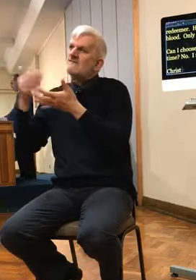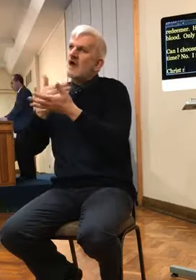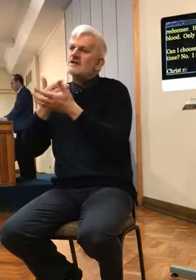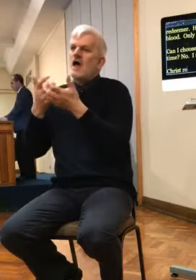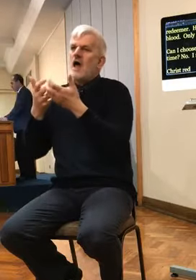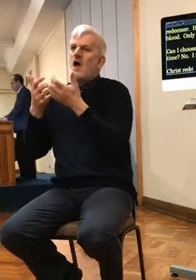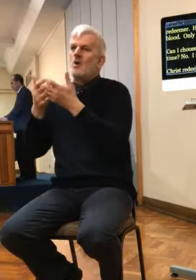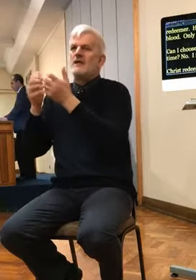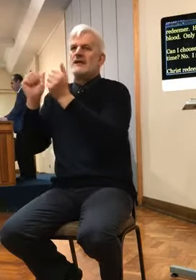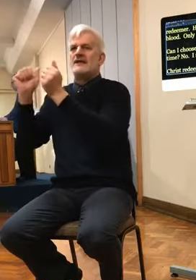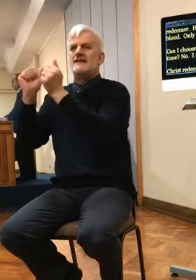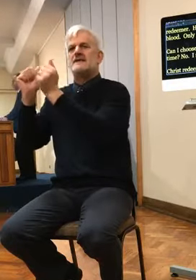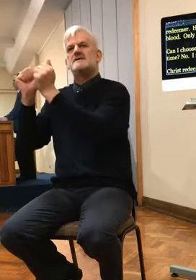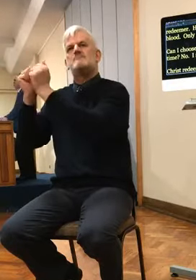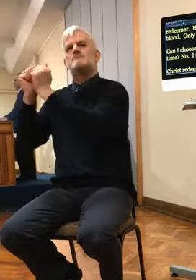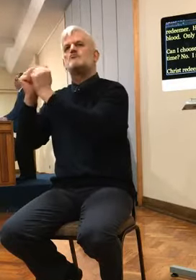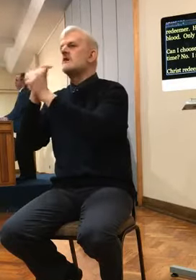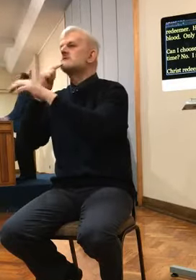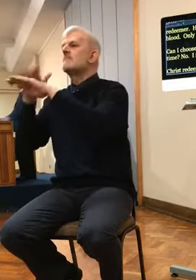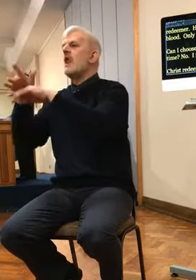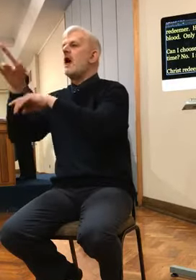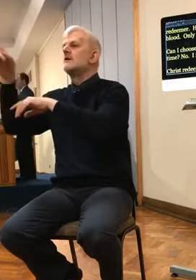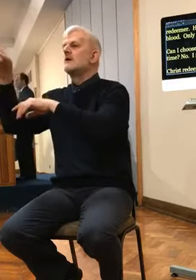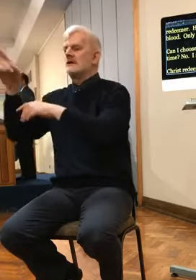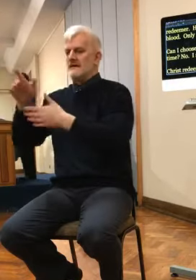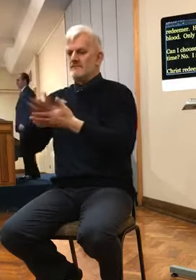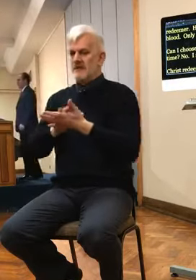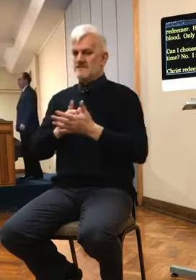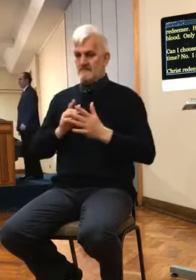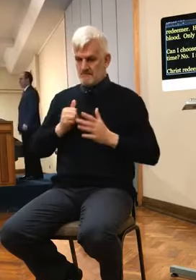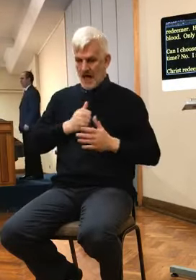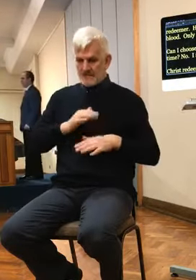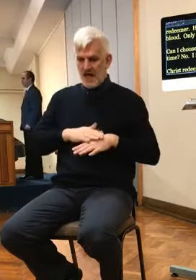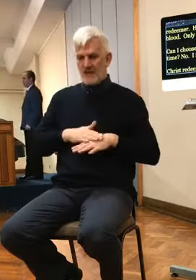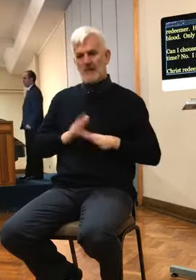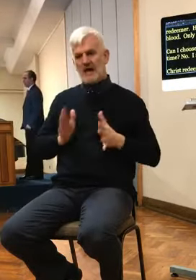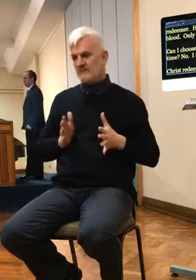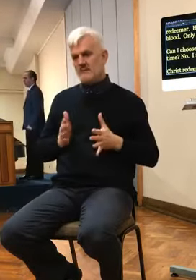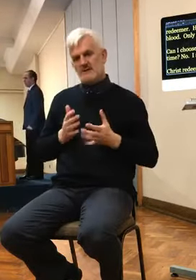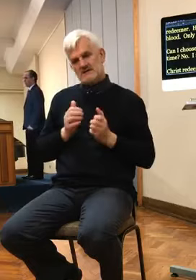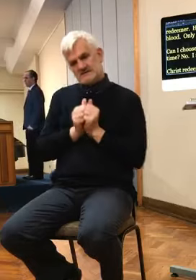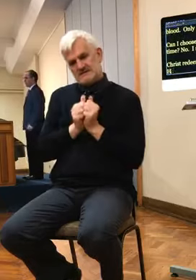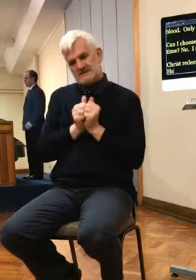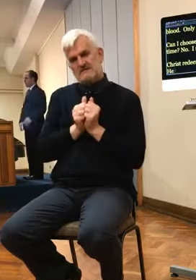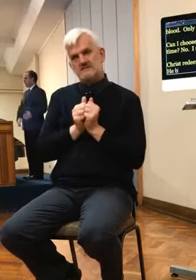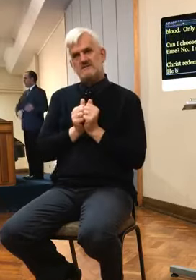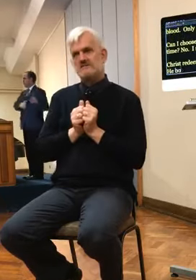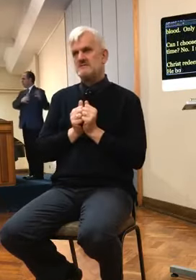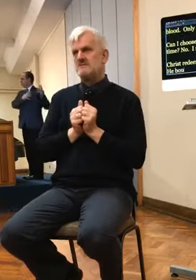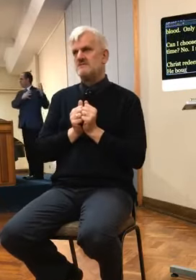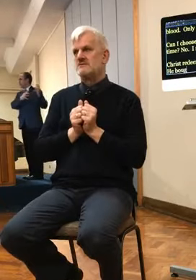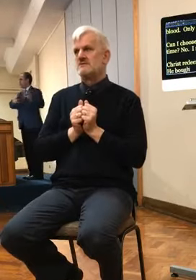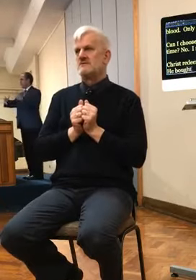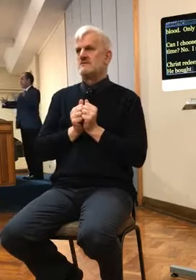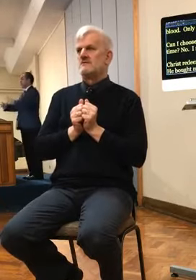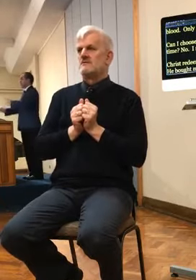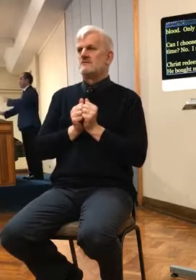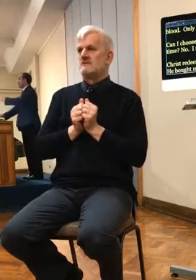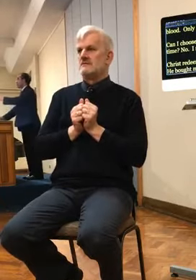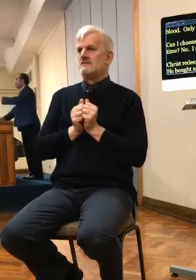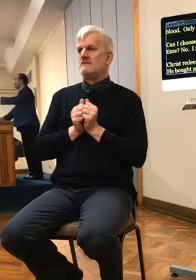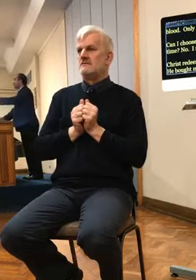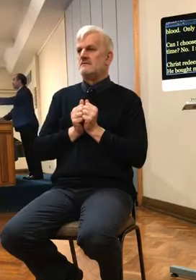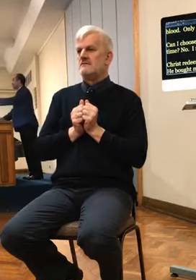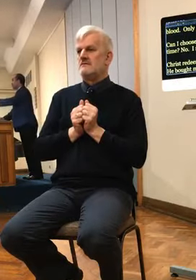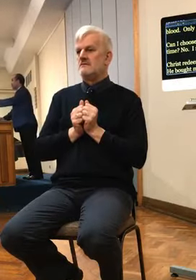bought back from our vain life, or the vain life we have inherited from even our forefathers.